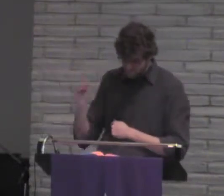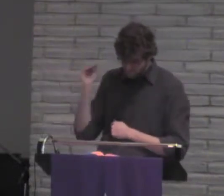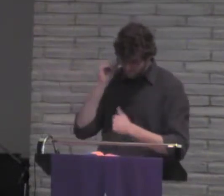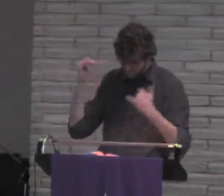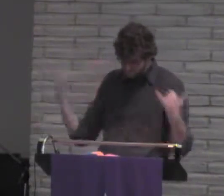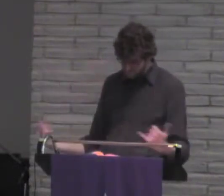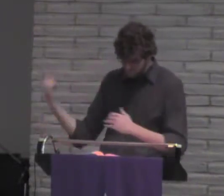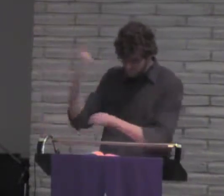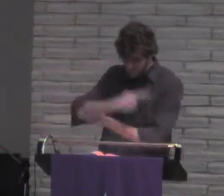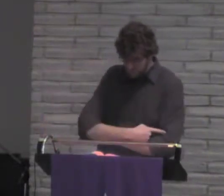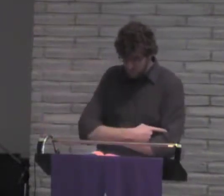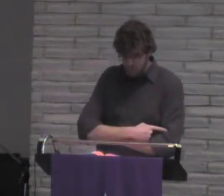your house today."